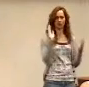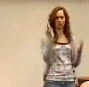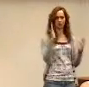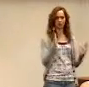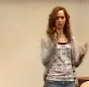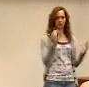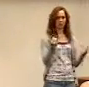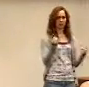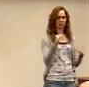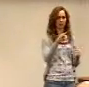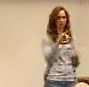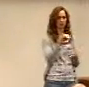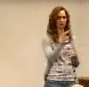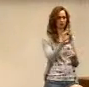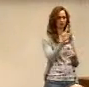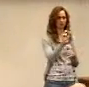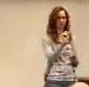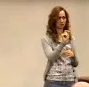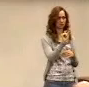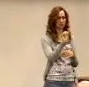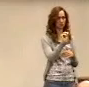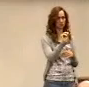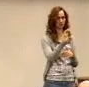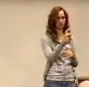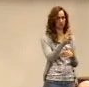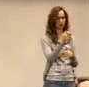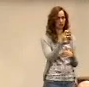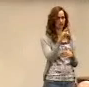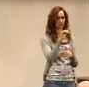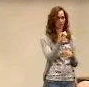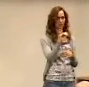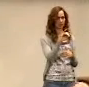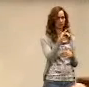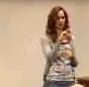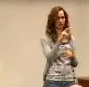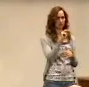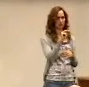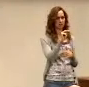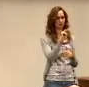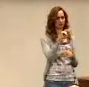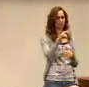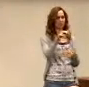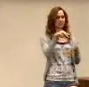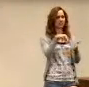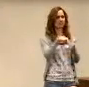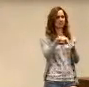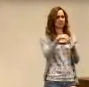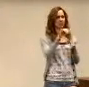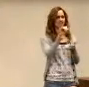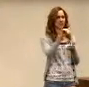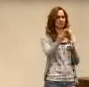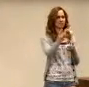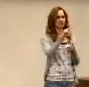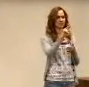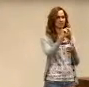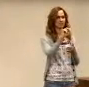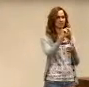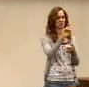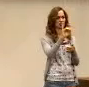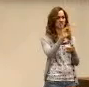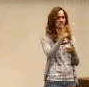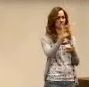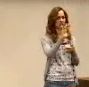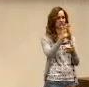speaker today is Justin Cherry, and Jennifer, just stay standing. I know you don't like this, but that's Jennifer, his